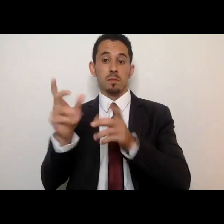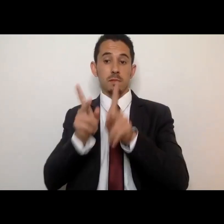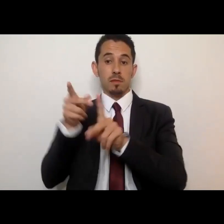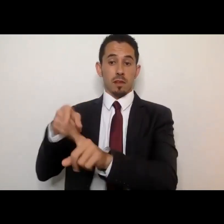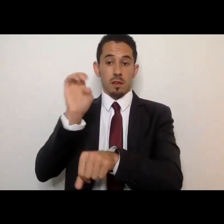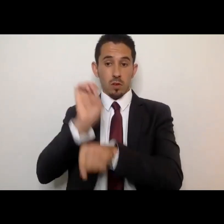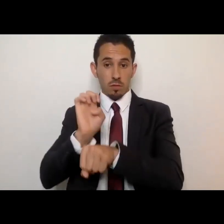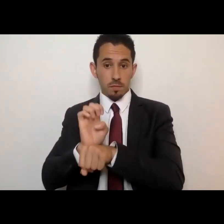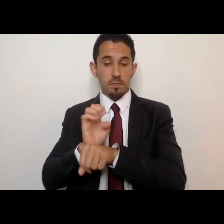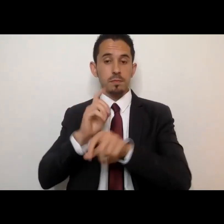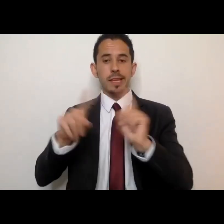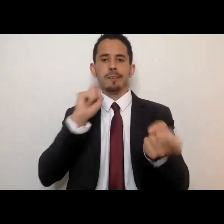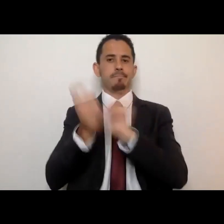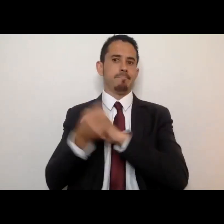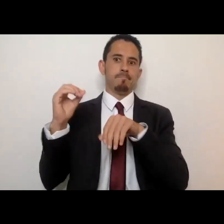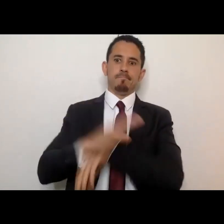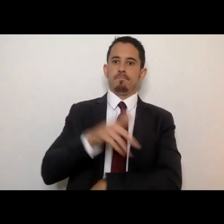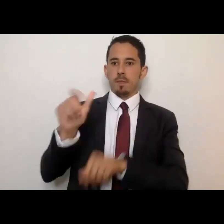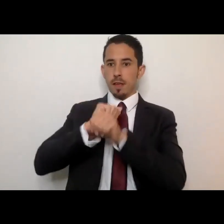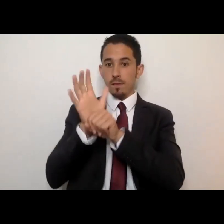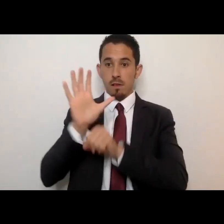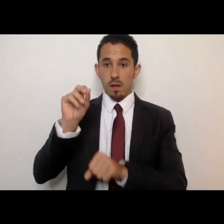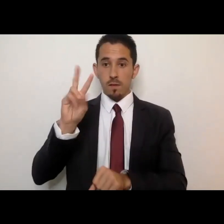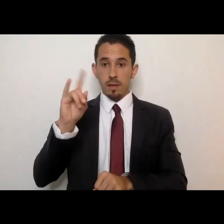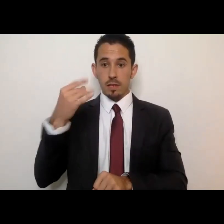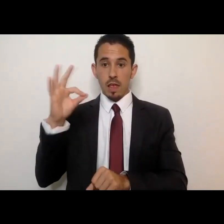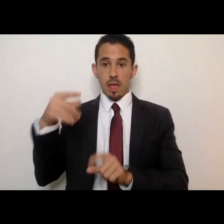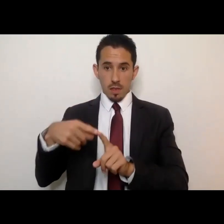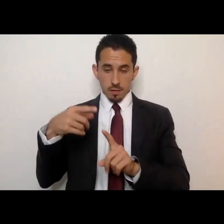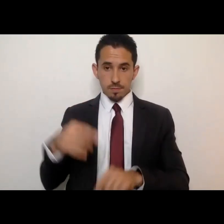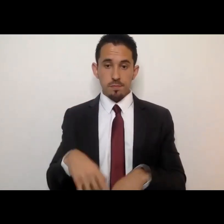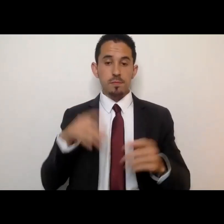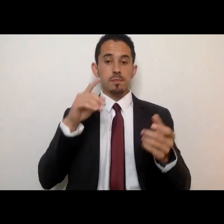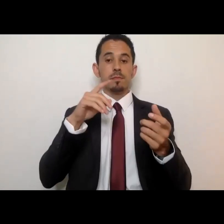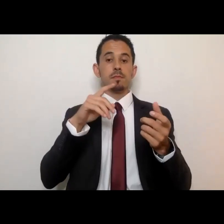the deaf population in Ecuador. But because of coronavirus,